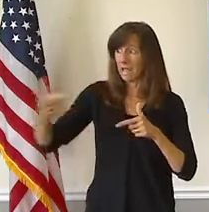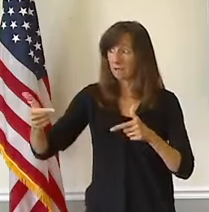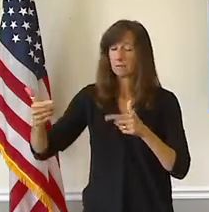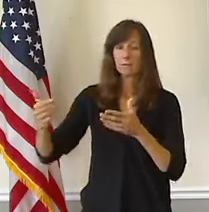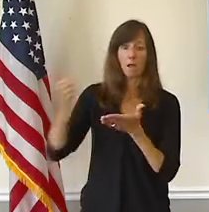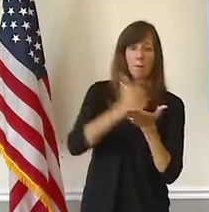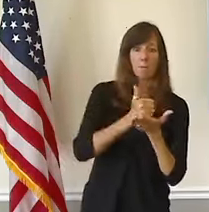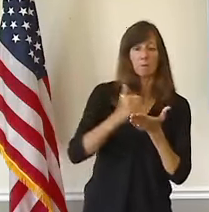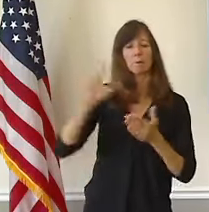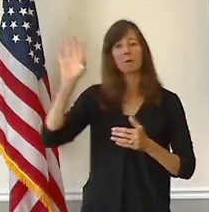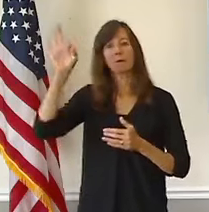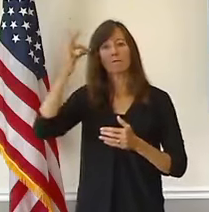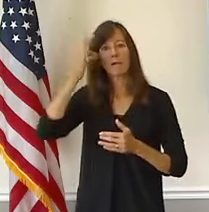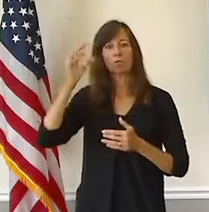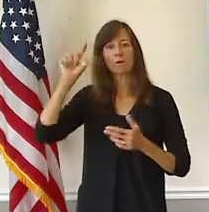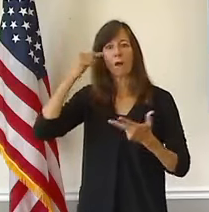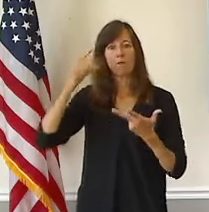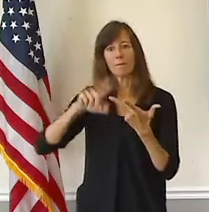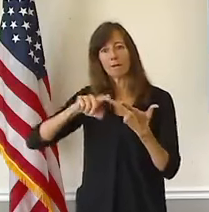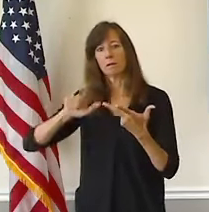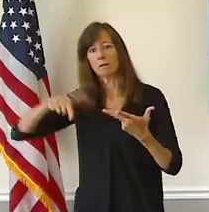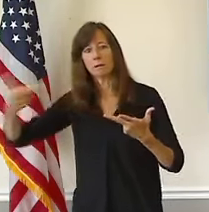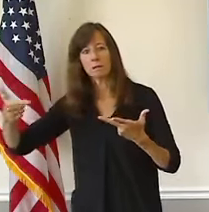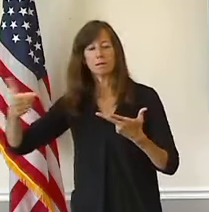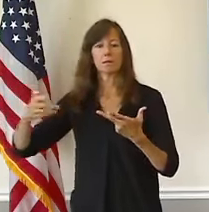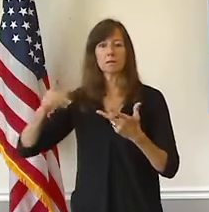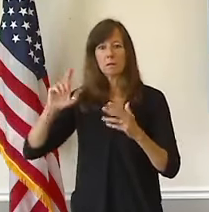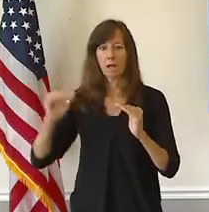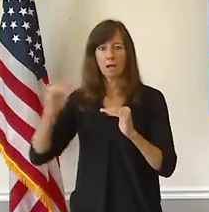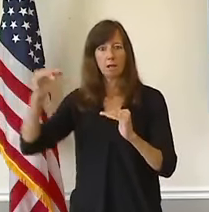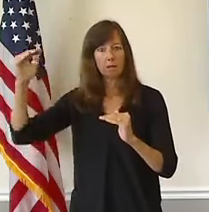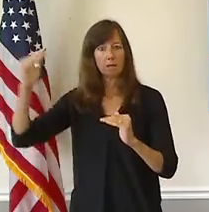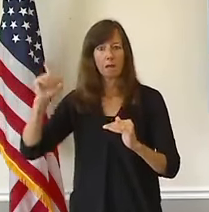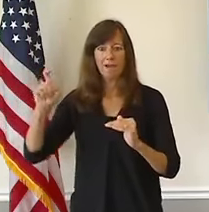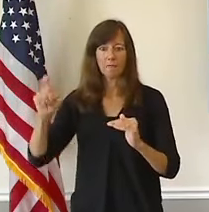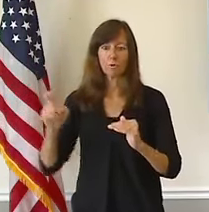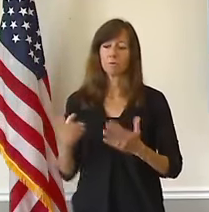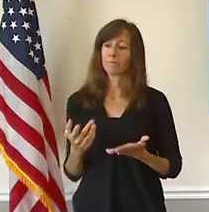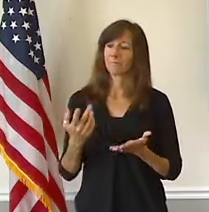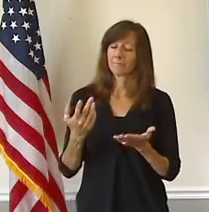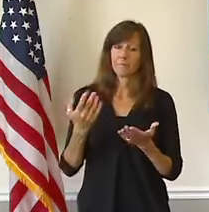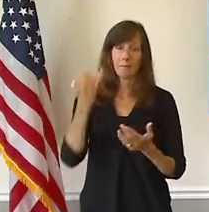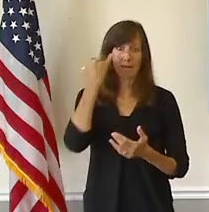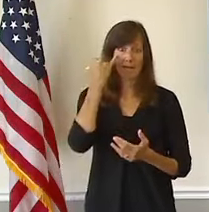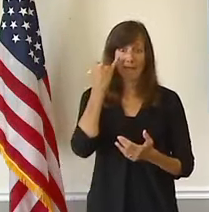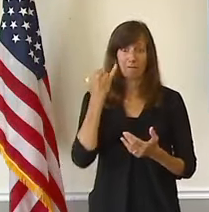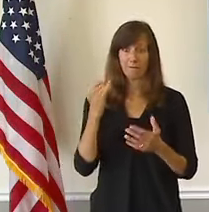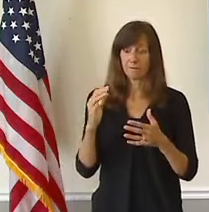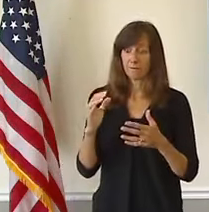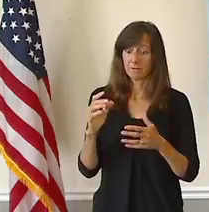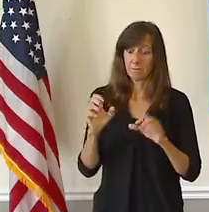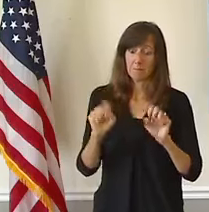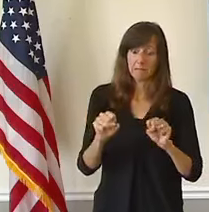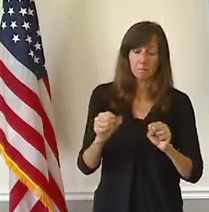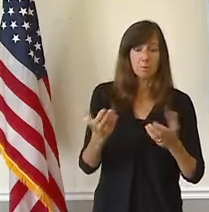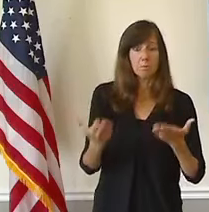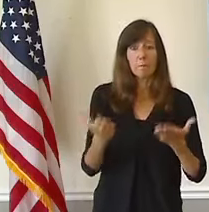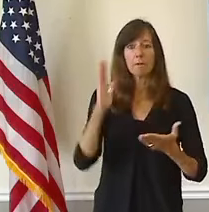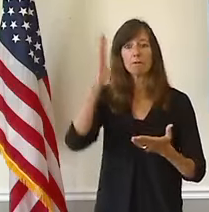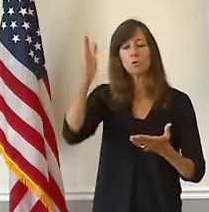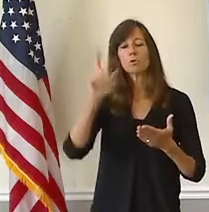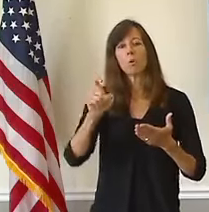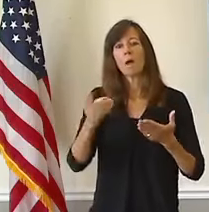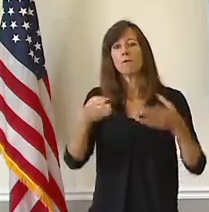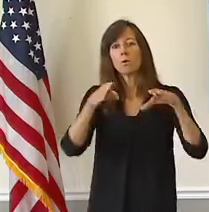crises. In a hurricane, significant damage. We might also close businesses and close activity. In a snowstorm, we stop people sometimes